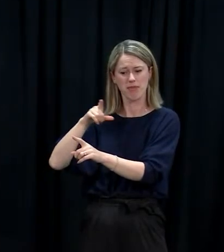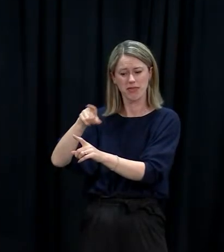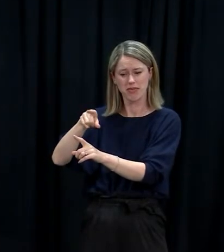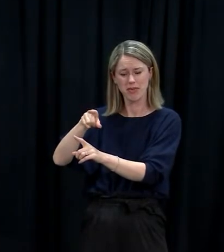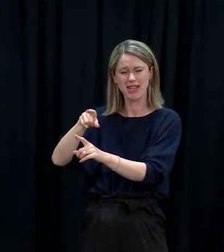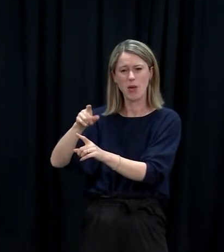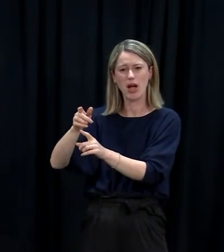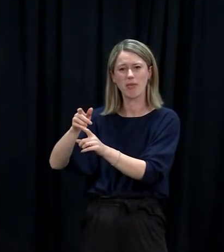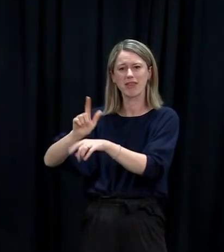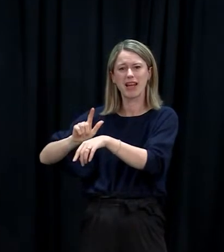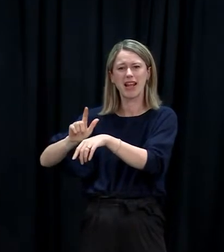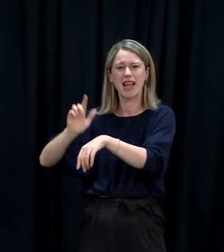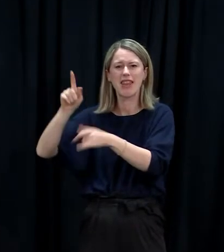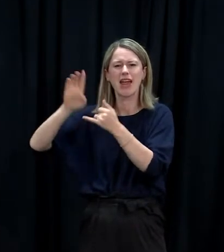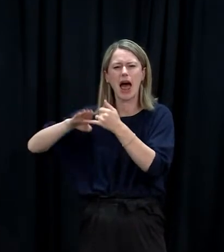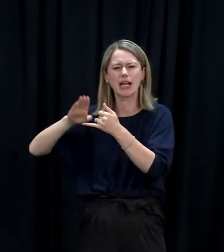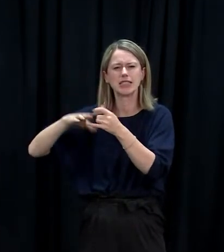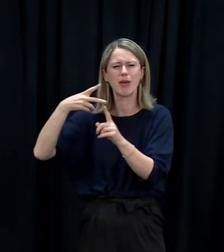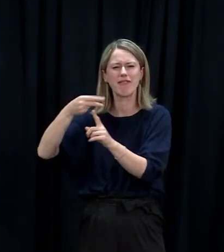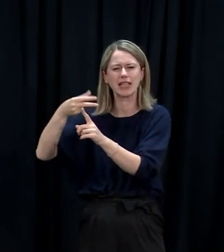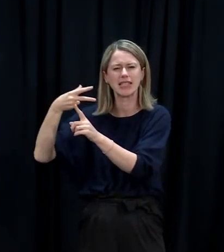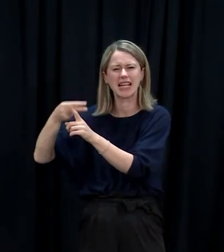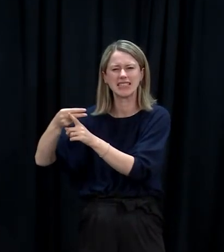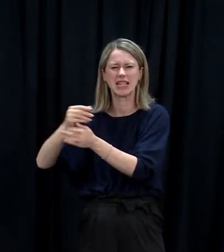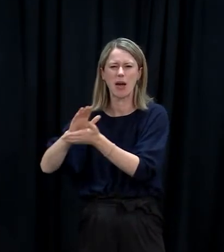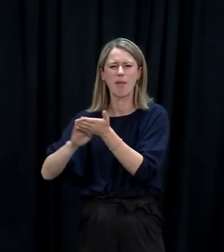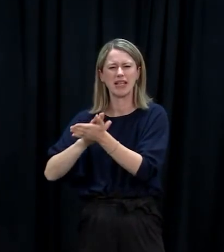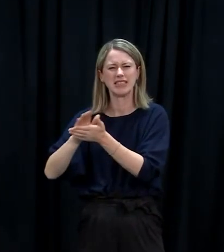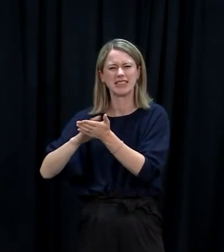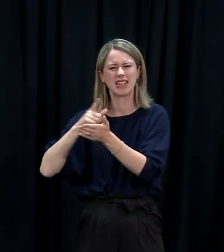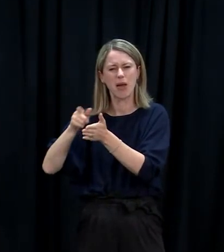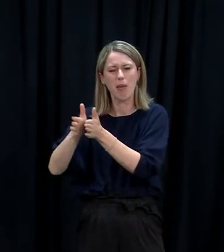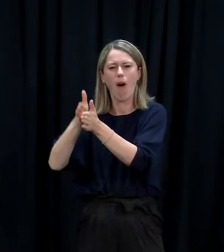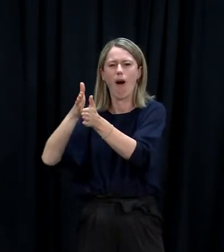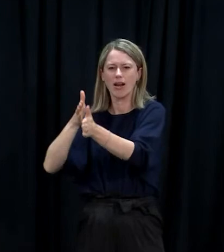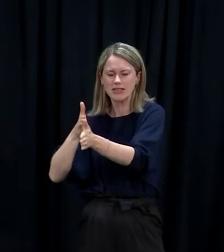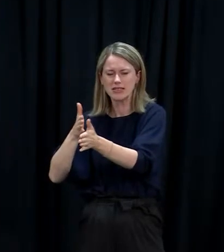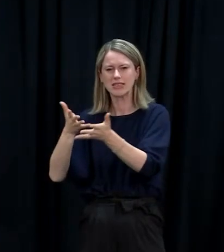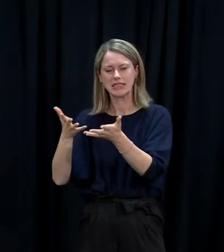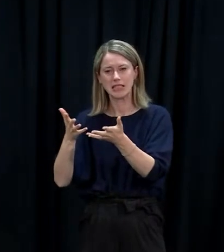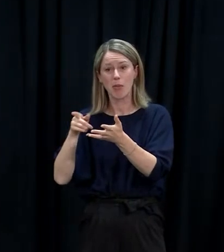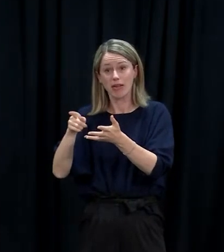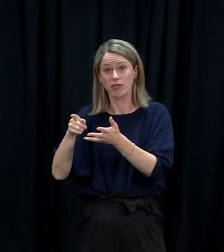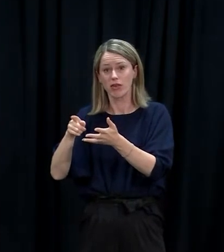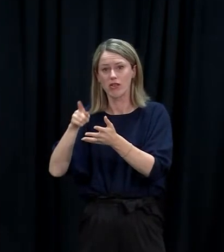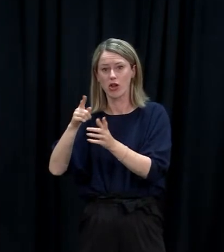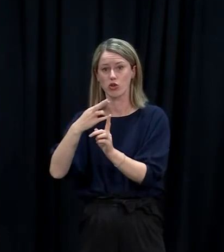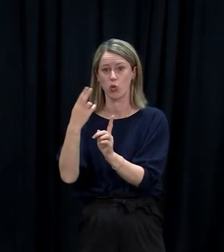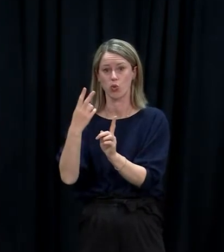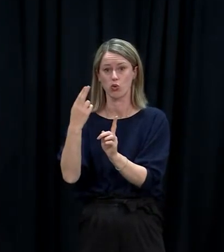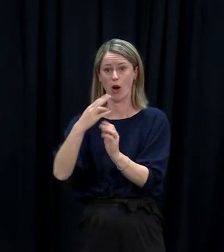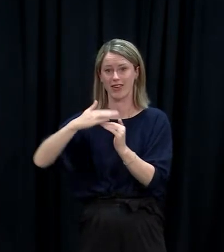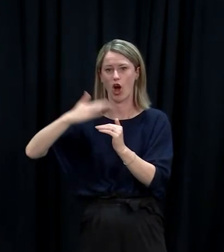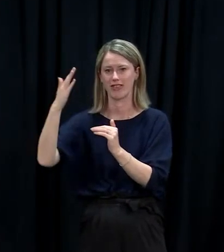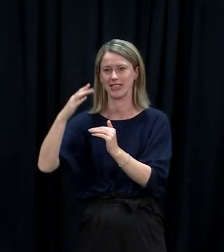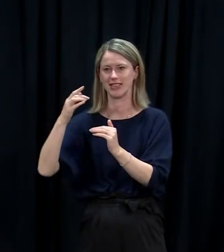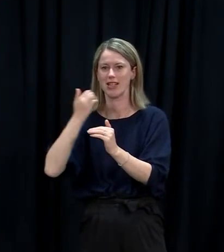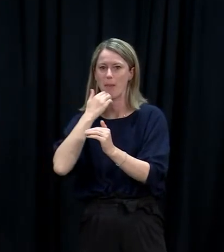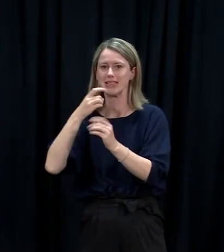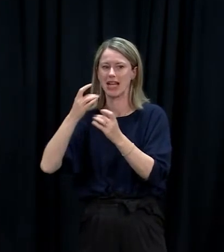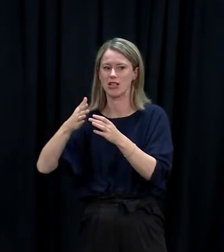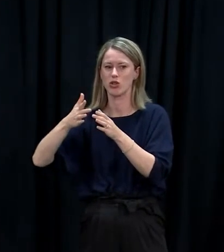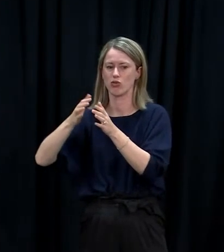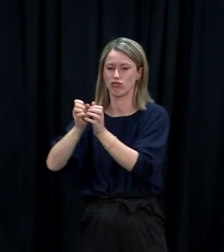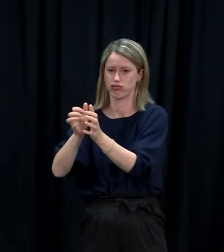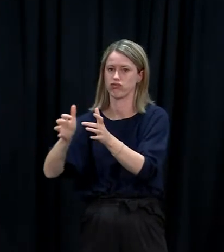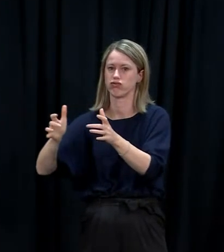rates of vaccination continue to be the lowest of the age cohorts being vaccinated. But they are starting to come up, and that's really encouraging. We want to